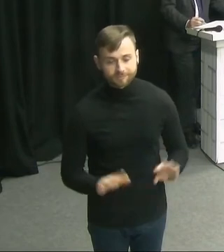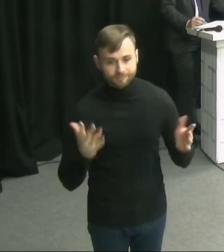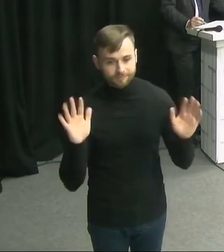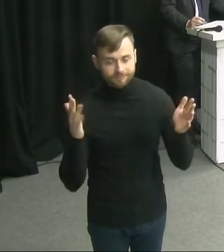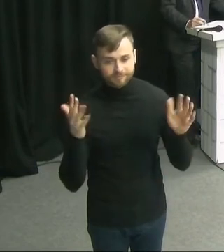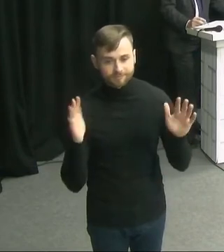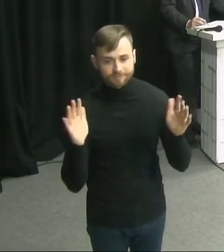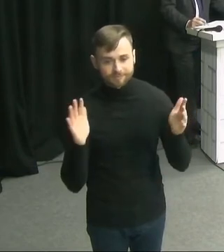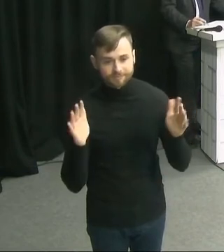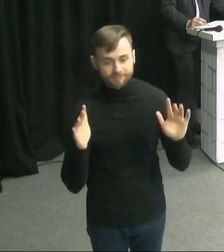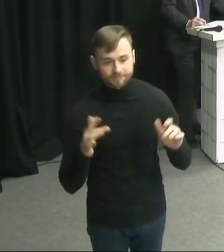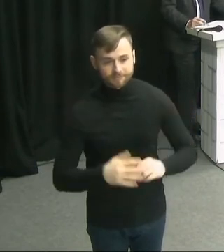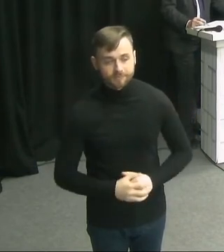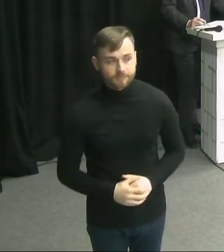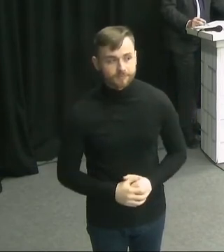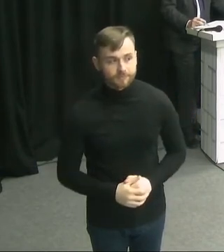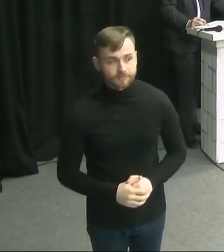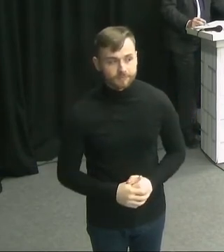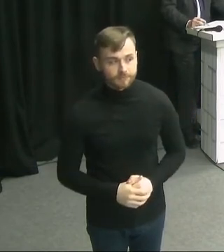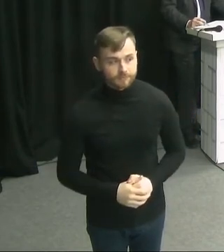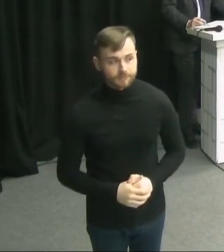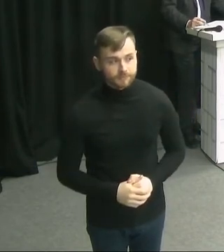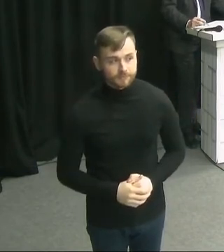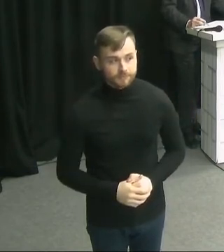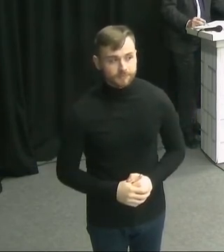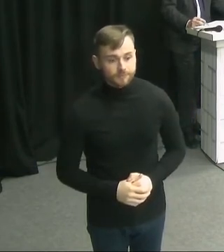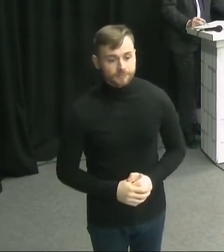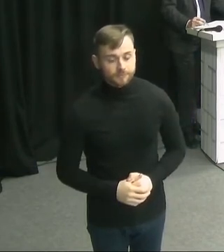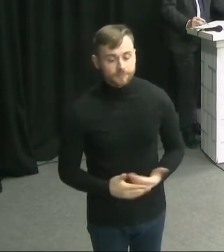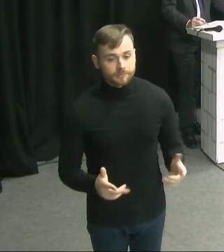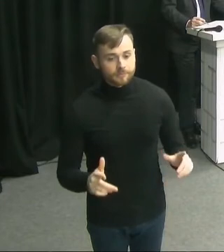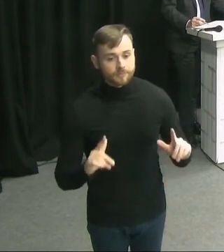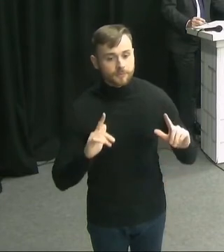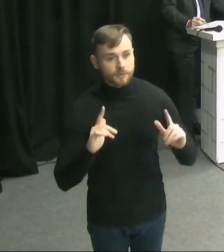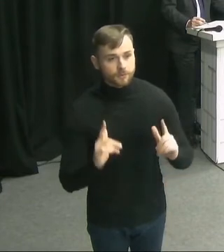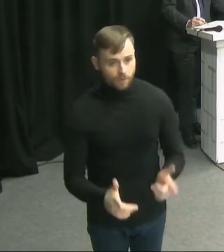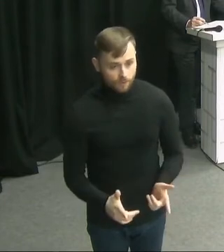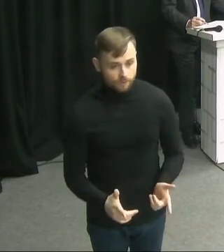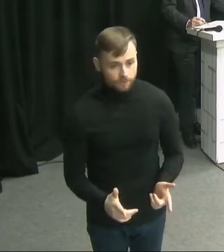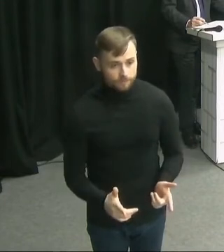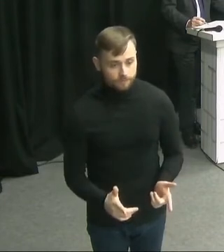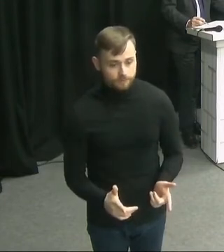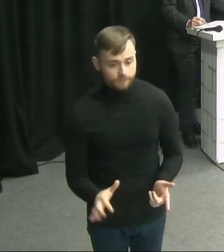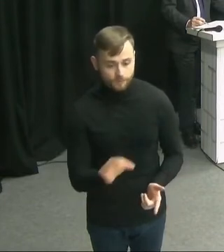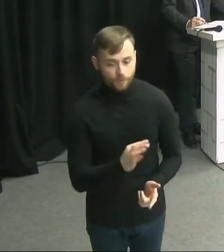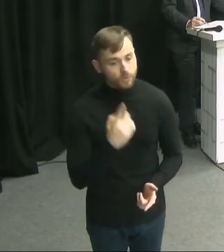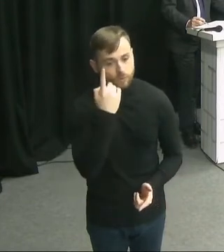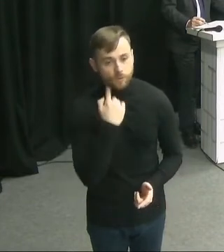Well, I signed only once on all the commitments, because the lawyers know that one signature is enough.